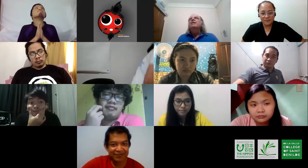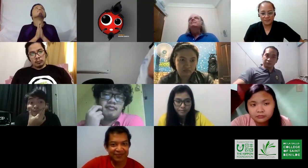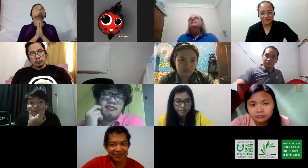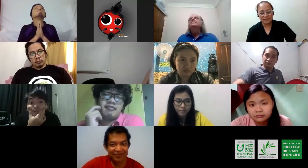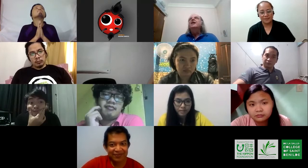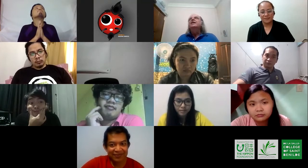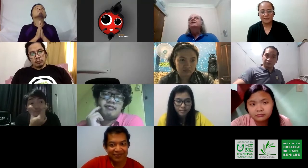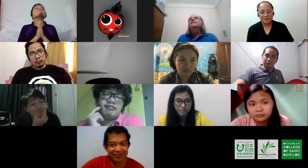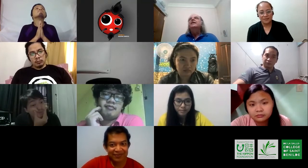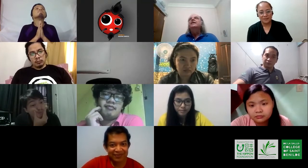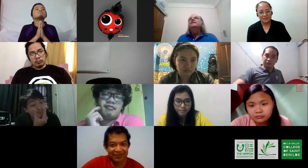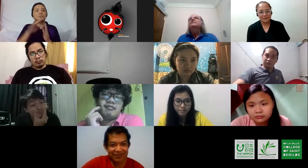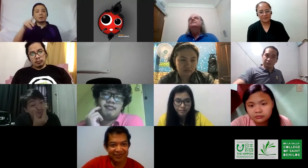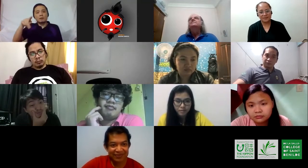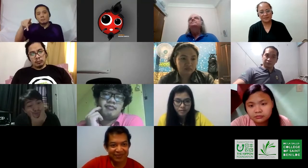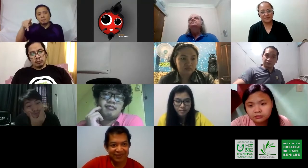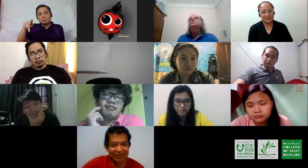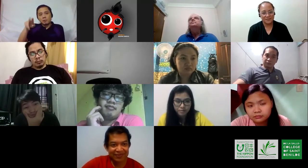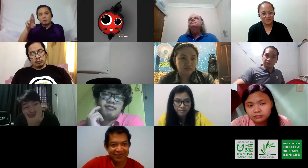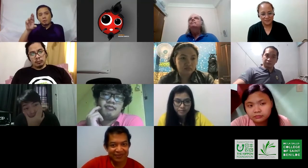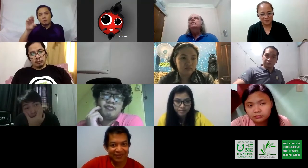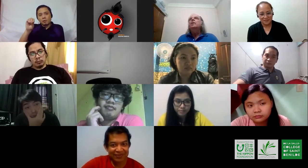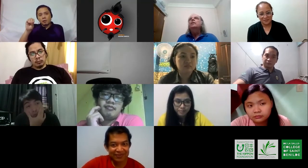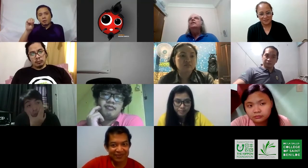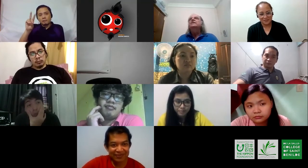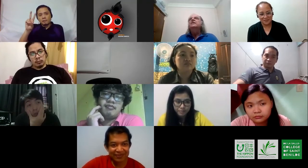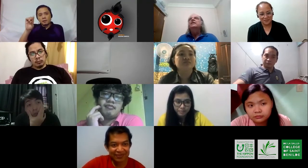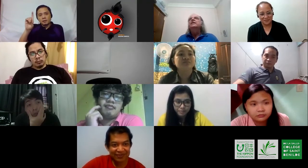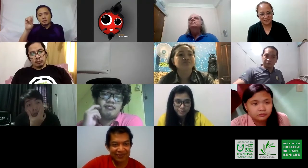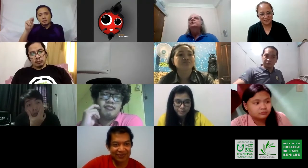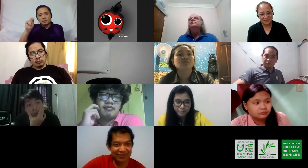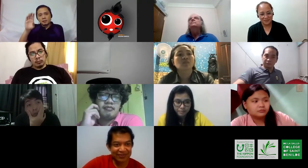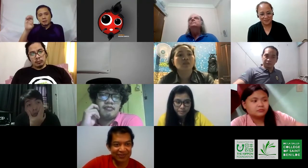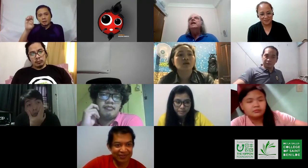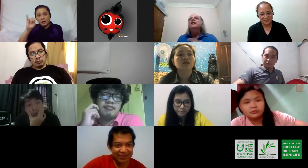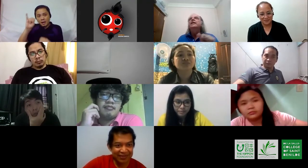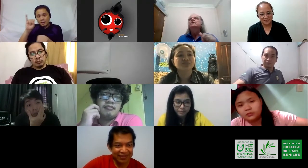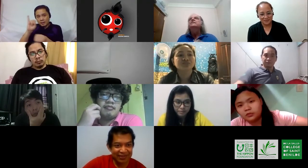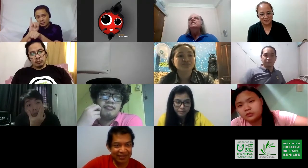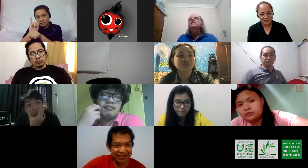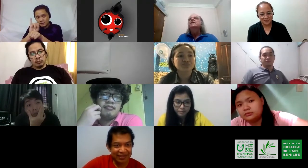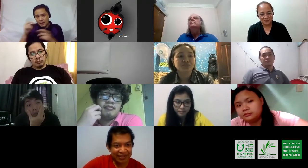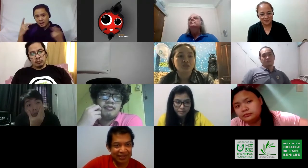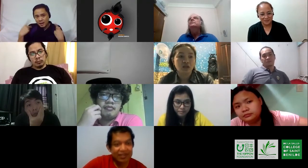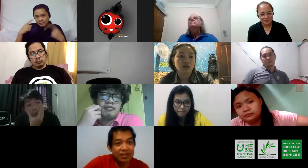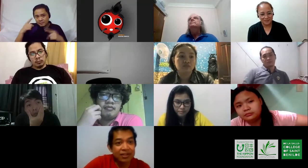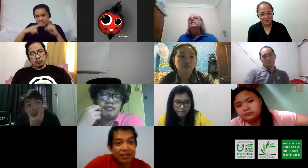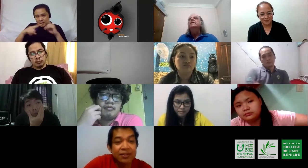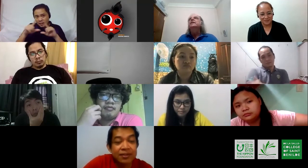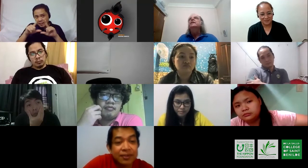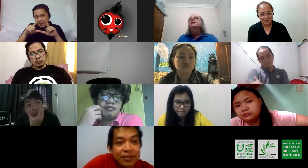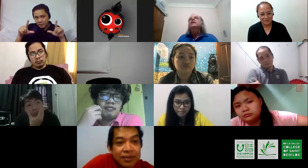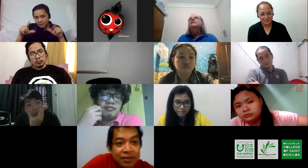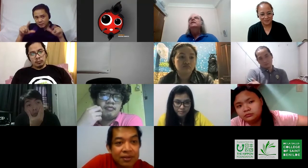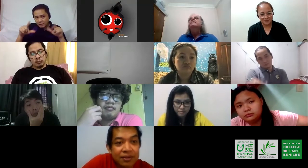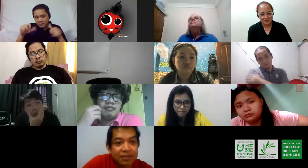Providence Island has a sign language, A, sign language, B, a deaf